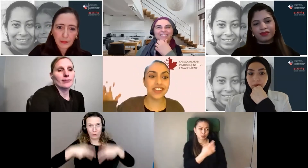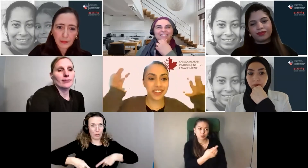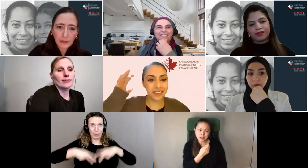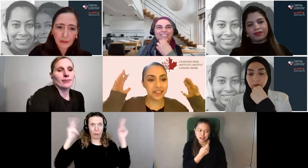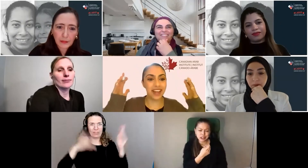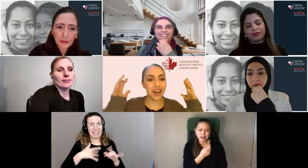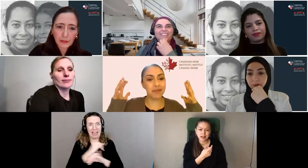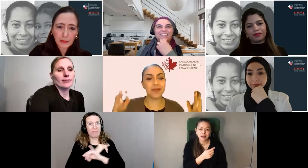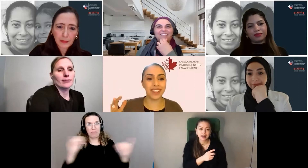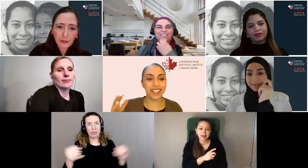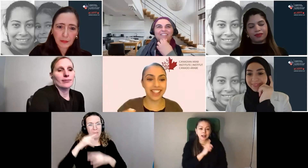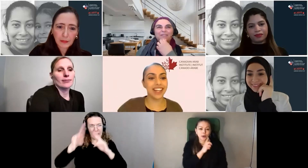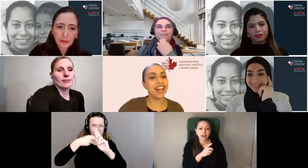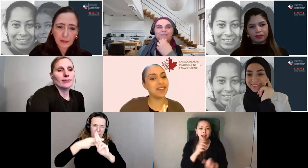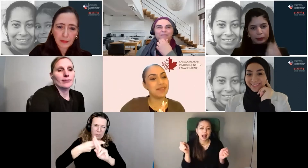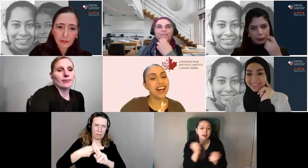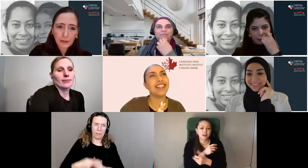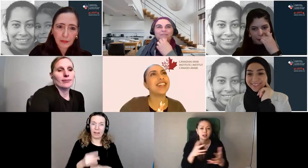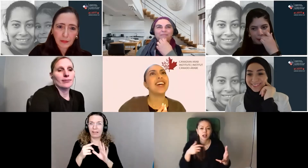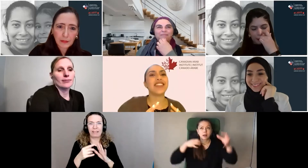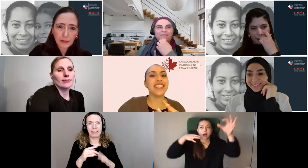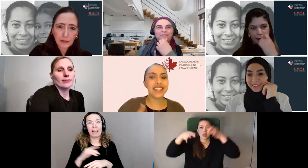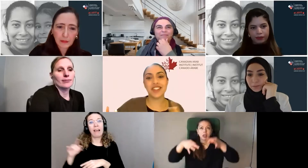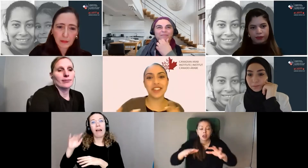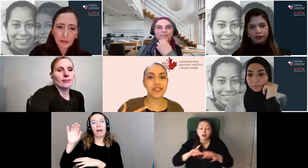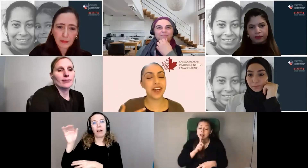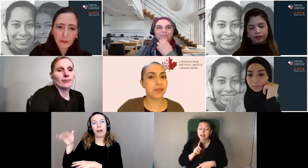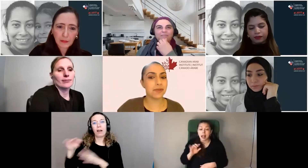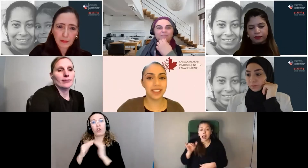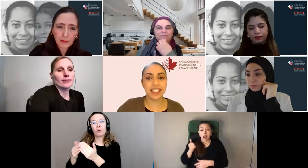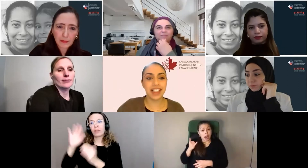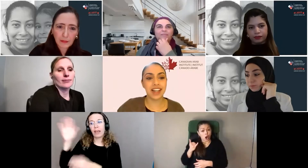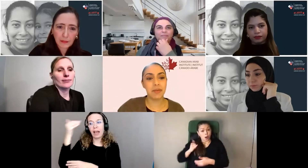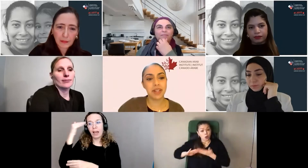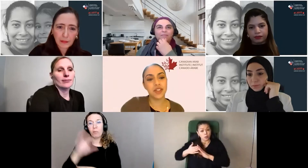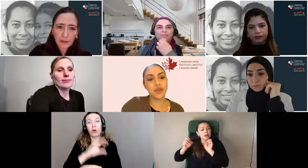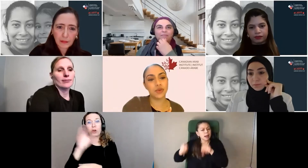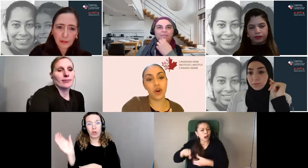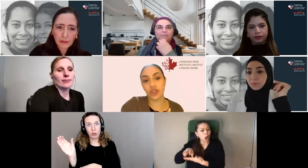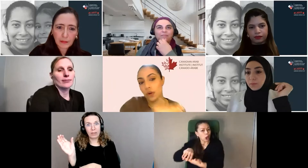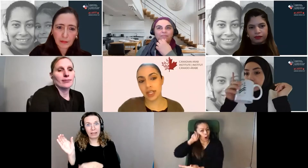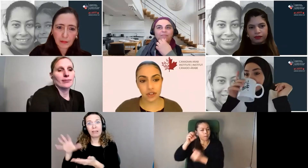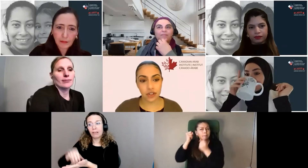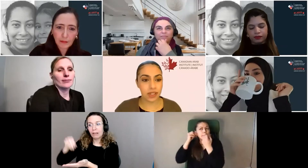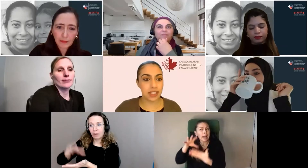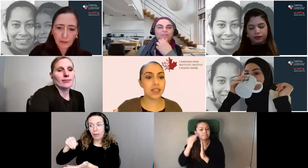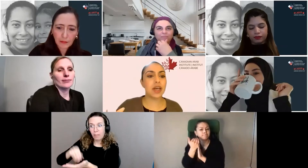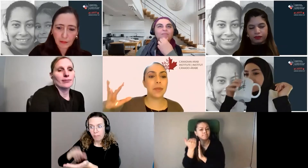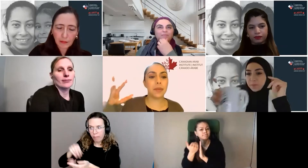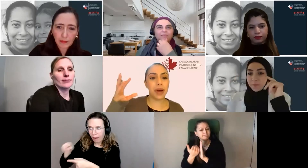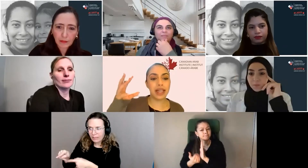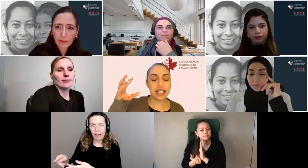can learn from the Arab community in Canada, and the lessons learned from the Arab community in Canada apply to so many other